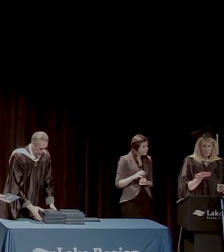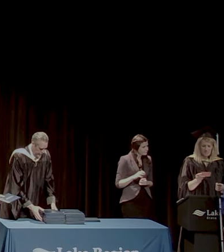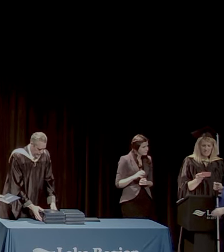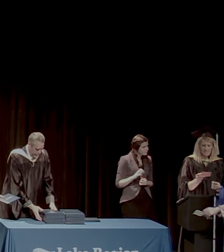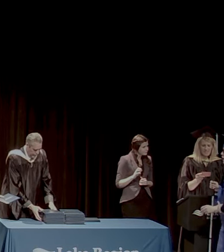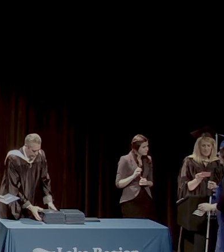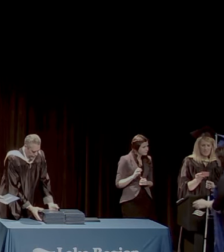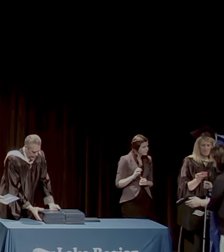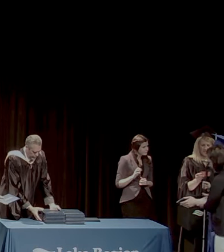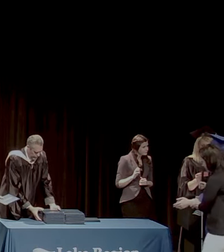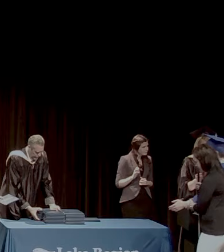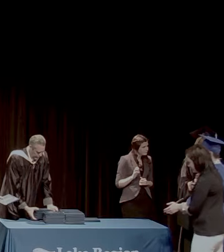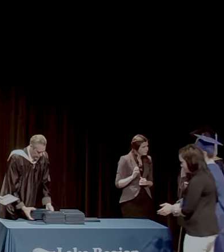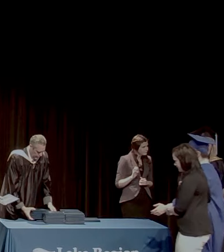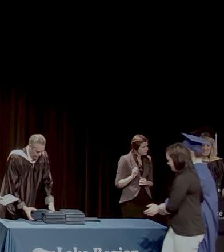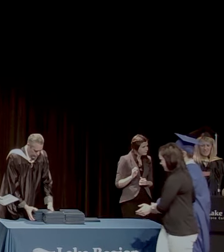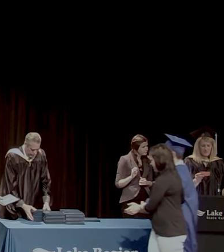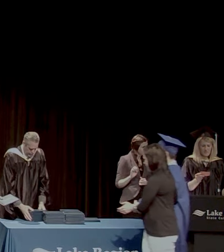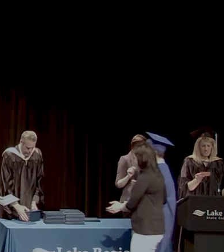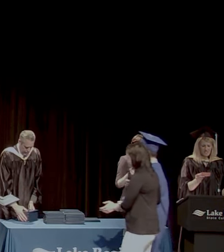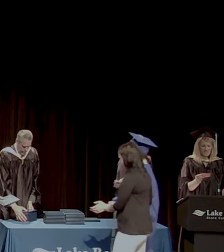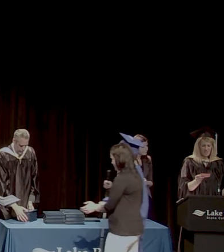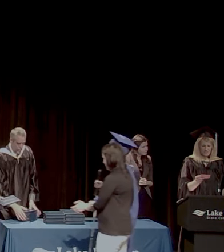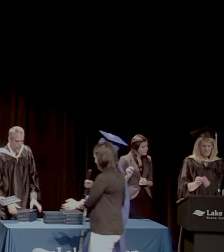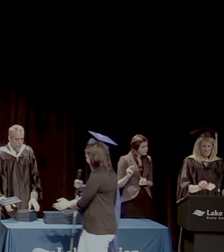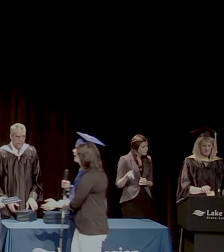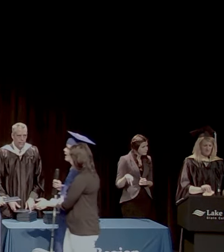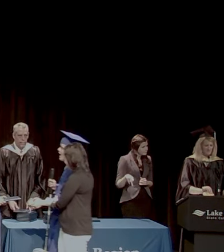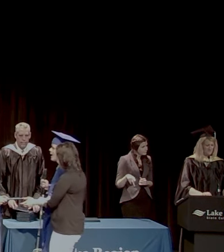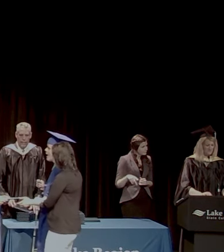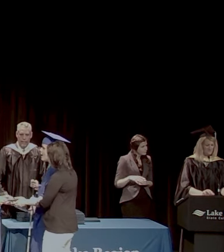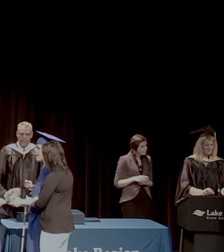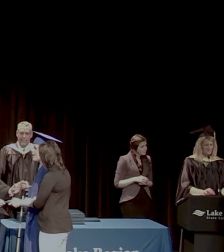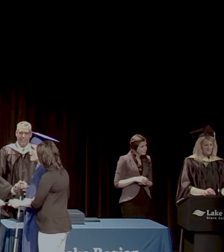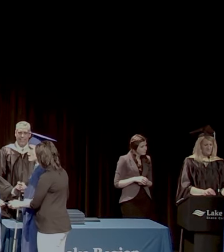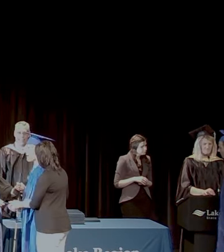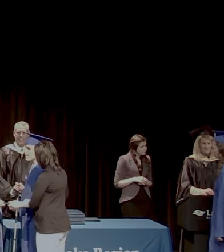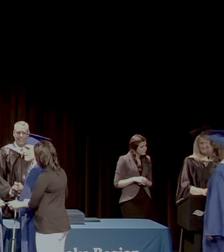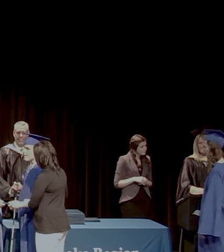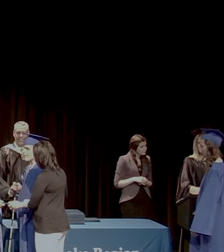Ethan Probst, Associate in Applied Science, Information Technologies.